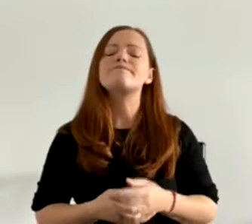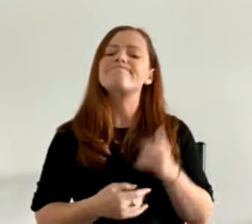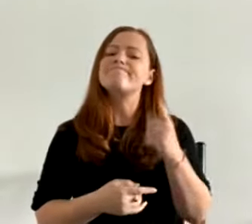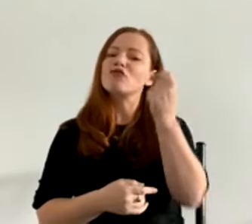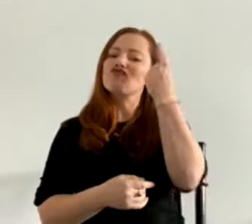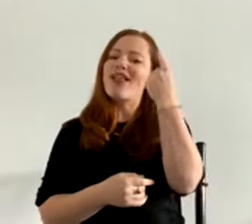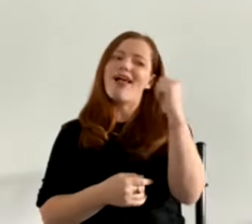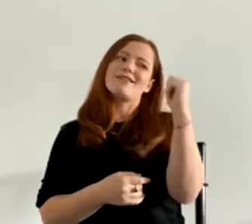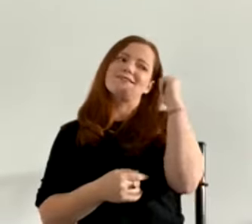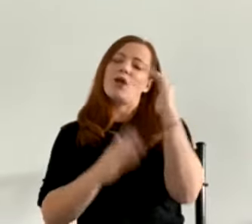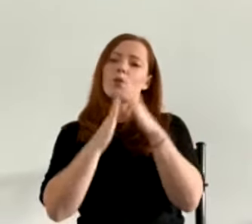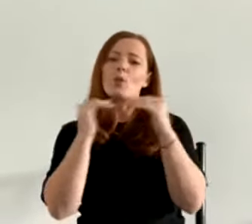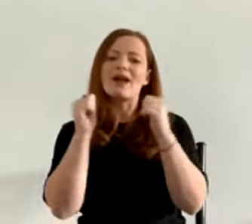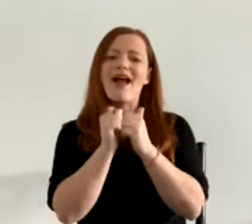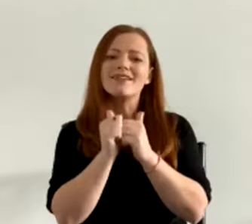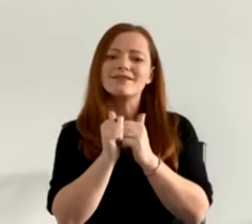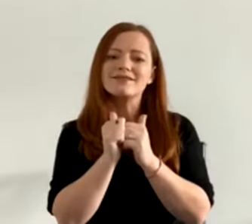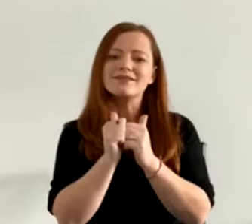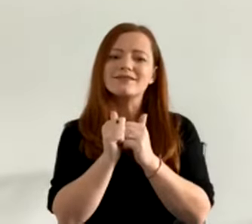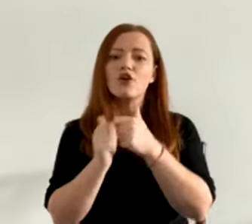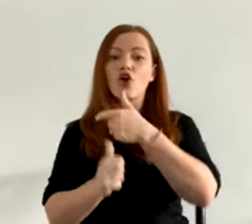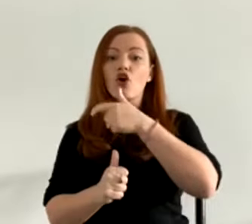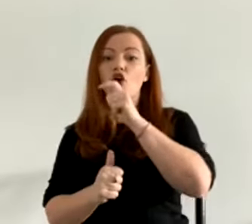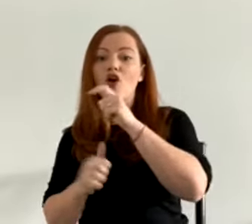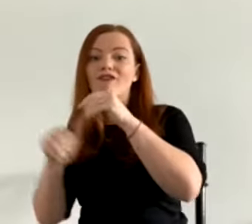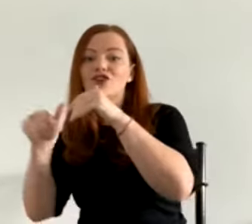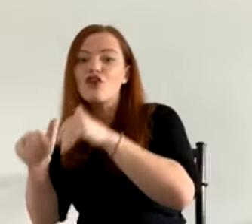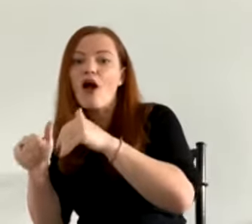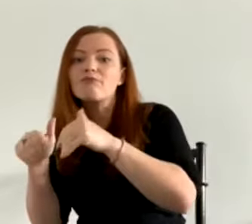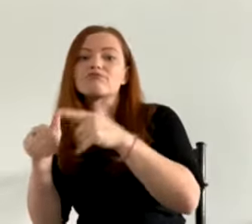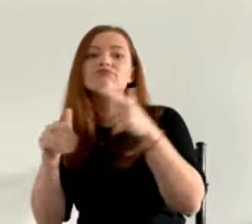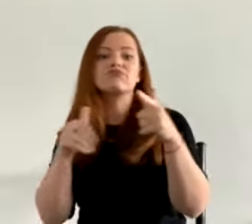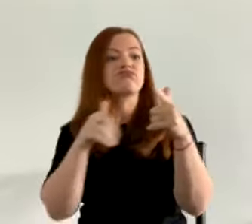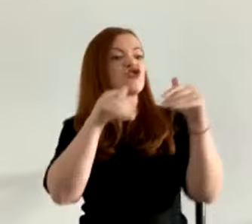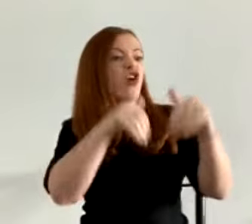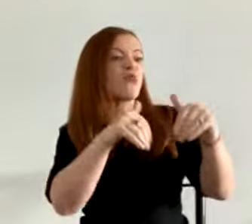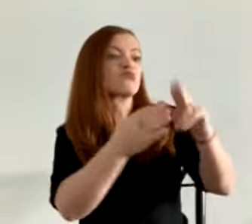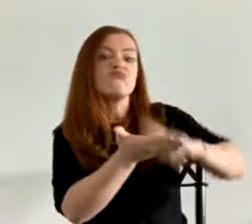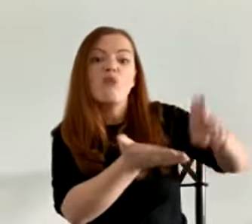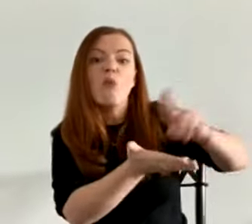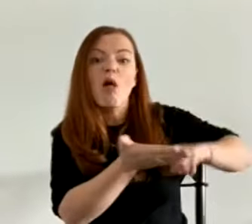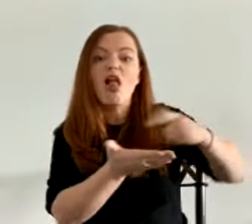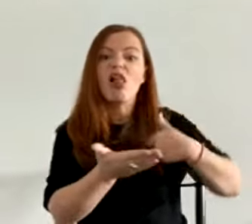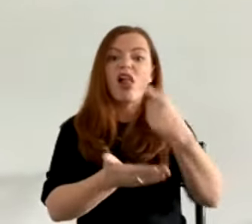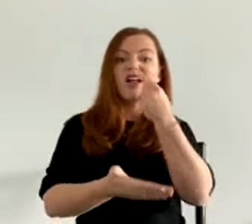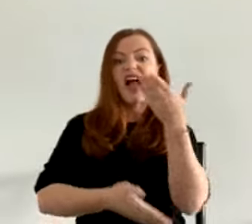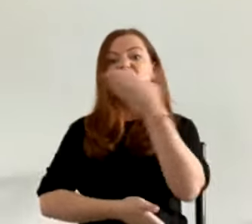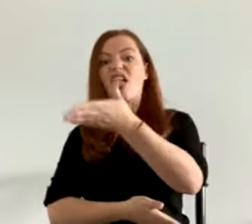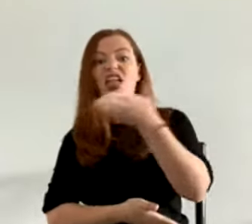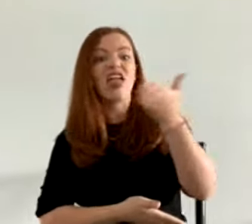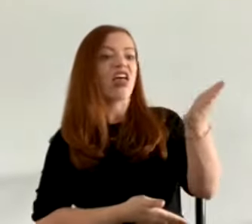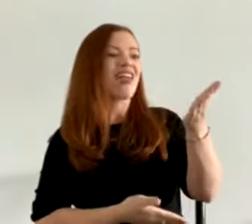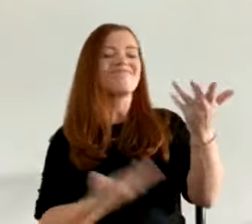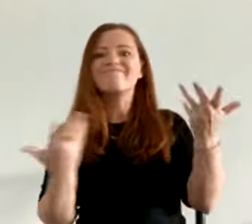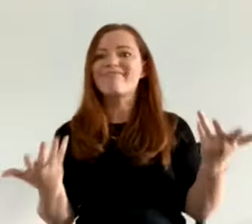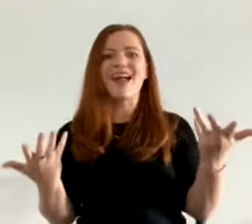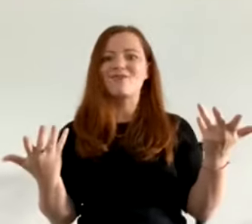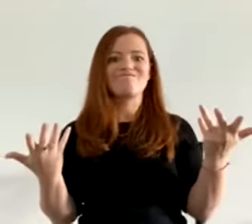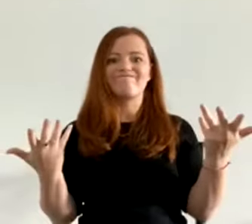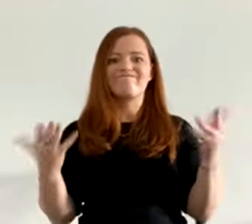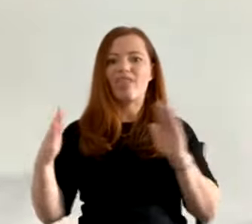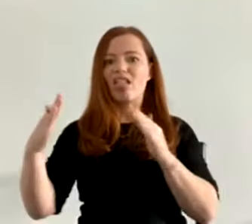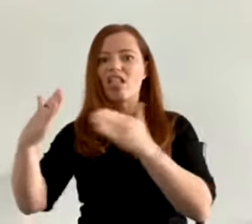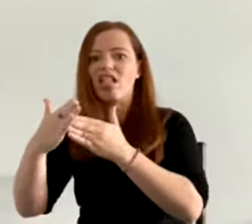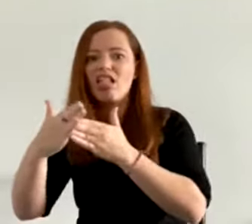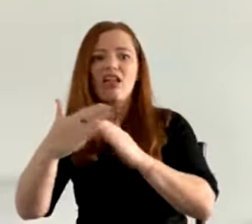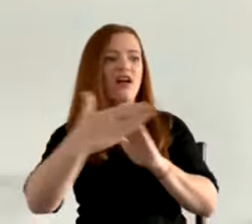where coffee shops and shops that I've used to be able to get into, I can't access anymore because of